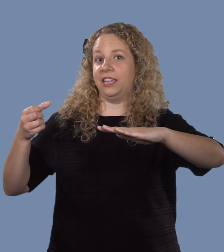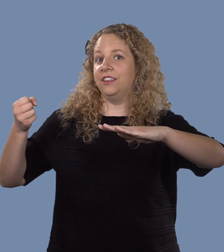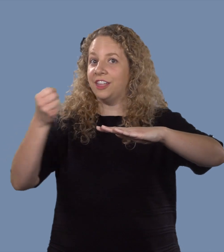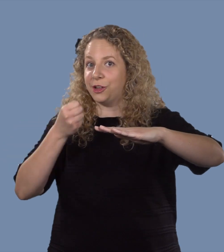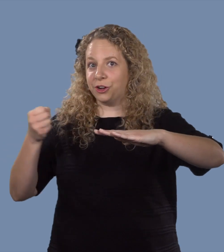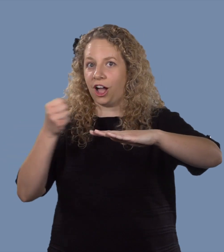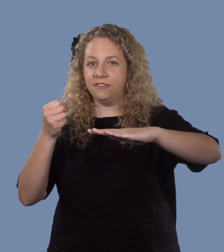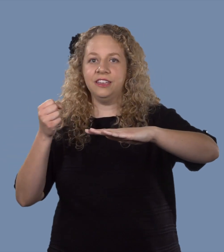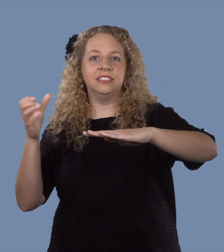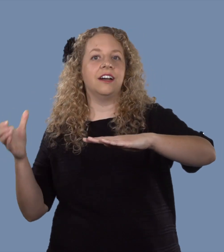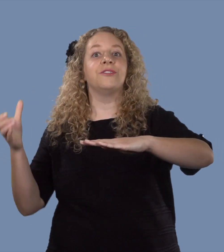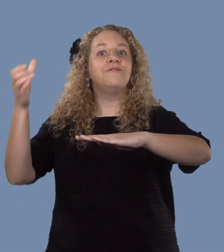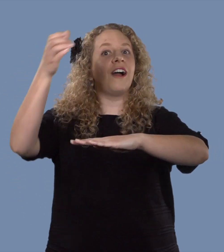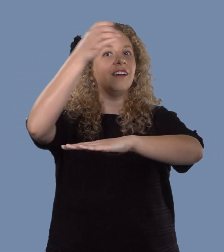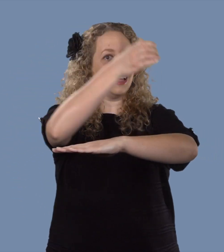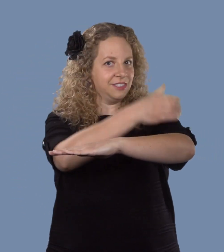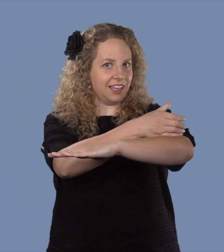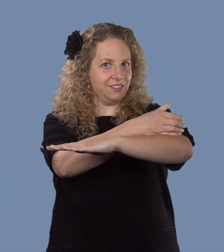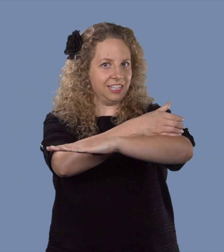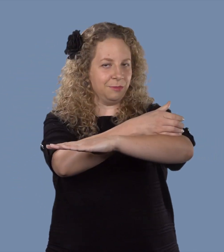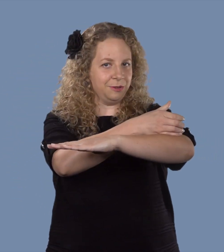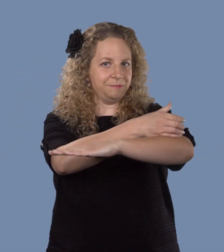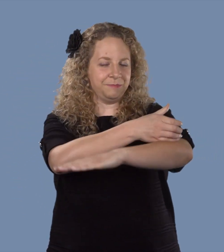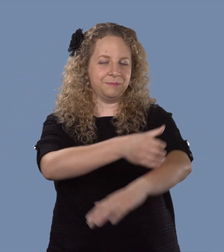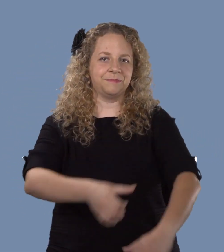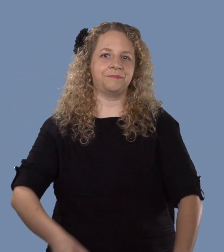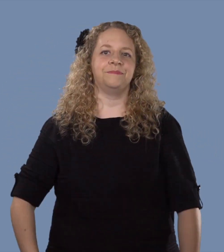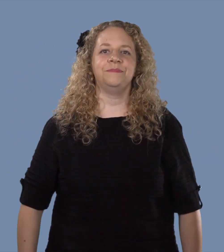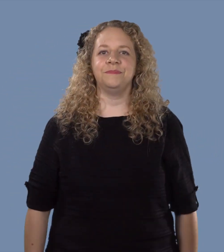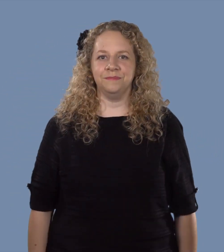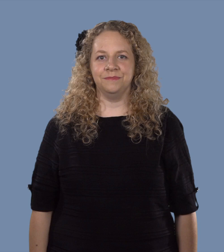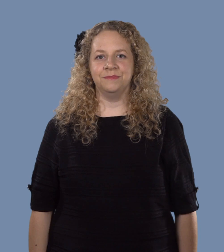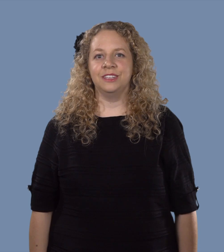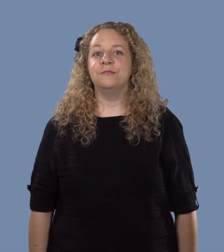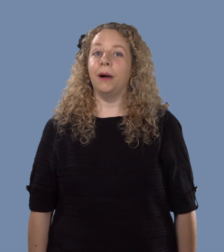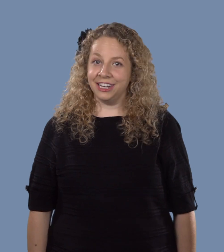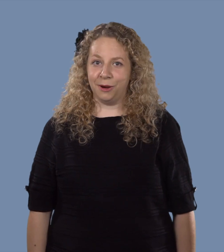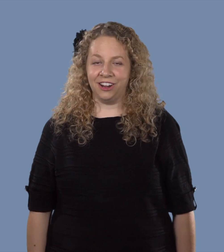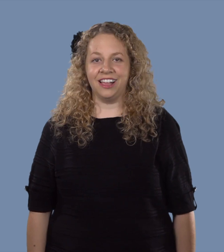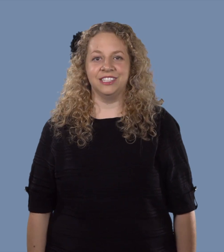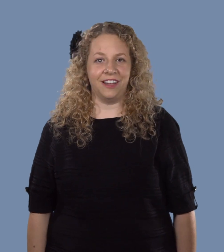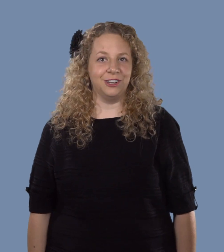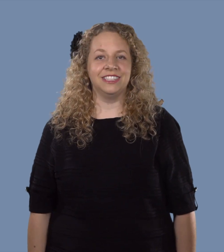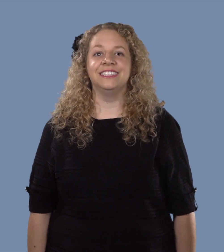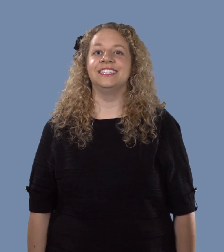Body part classifiers is the next category of classifiers. A body part classifier represents only one part of the